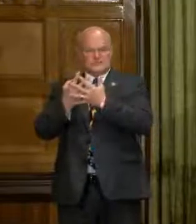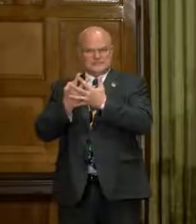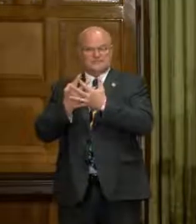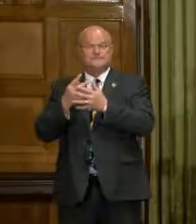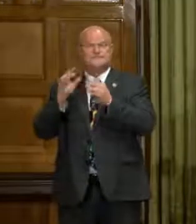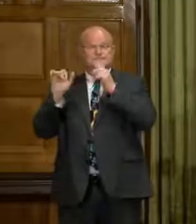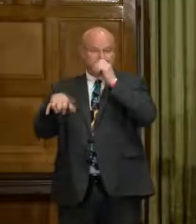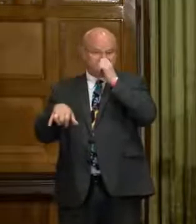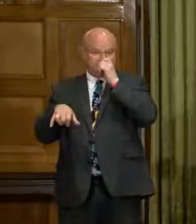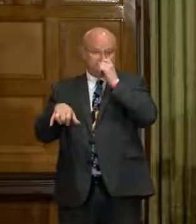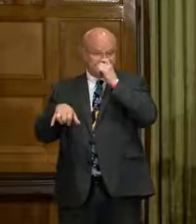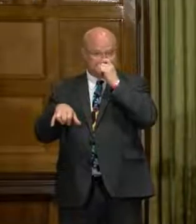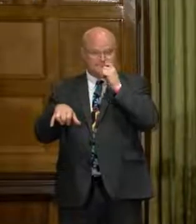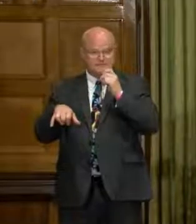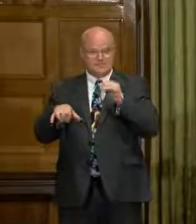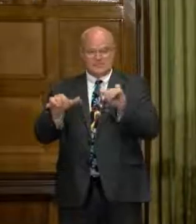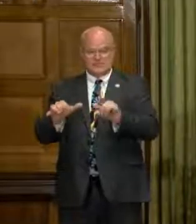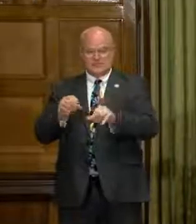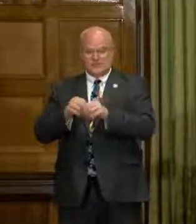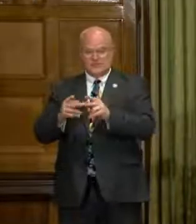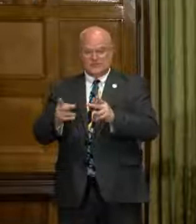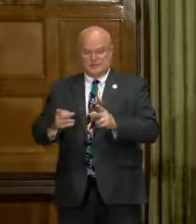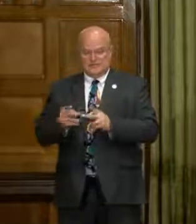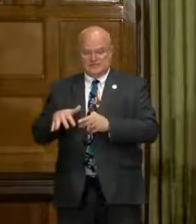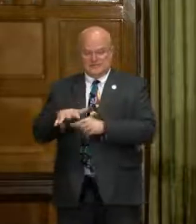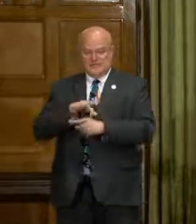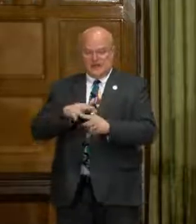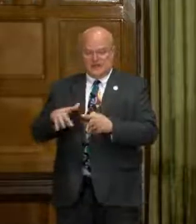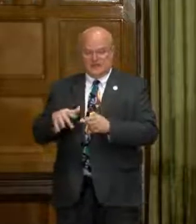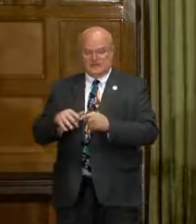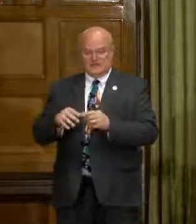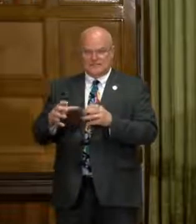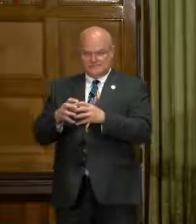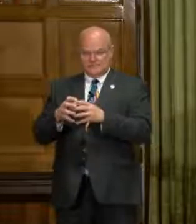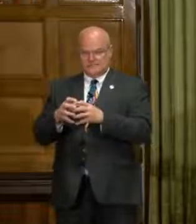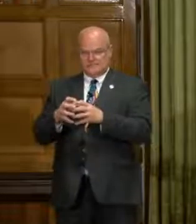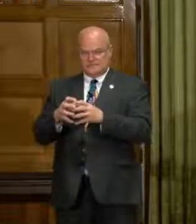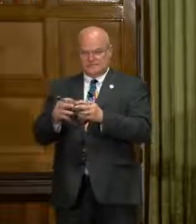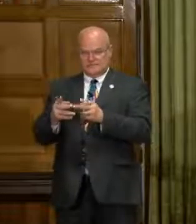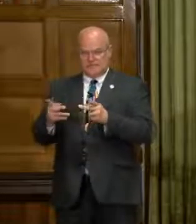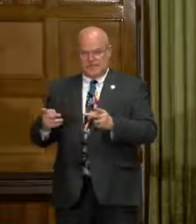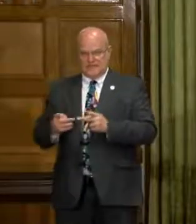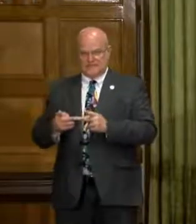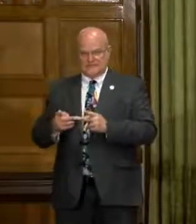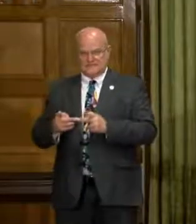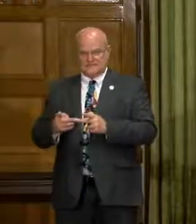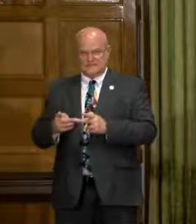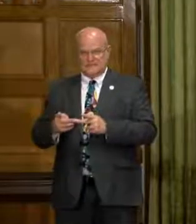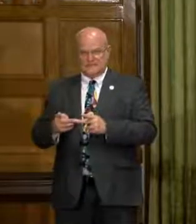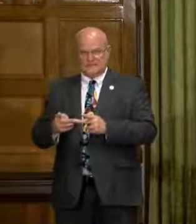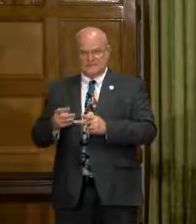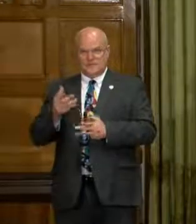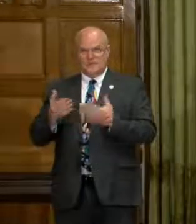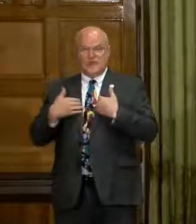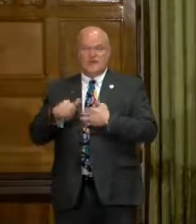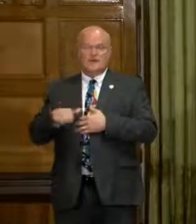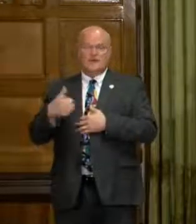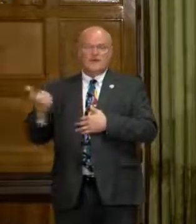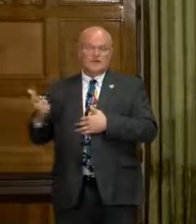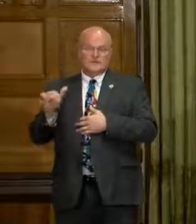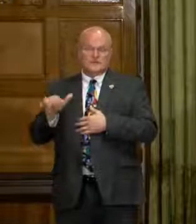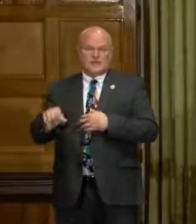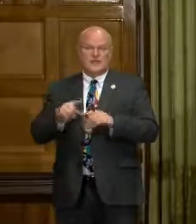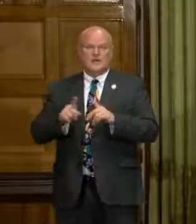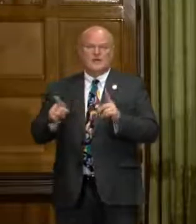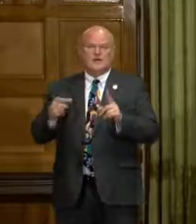that is in a shelter-in-place environment. It is in a congregate setting, and we might have others in that.